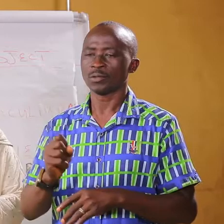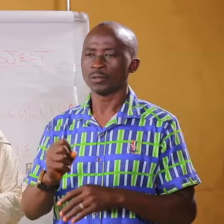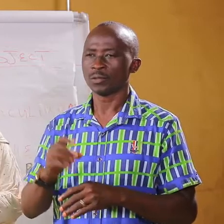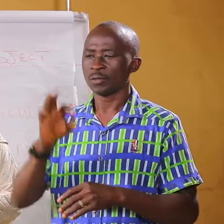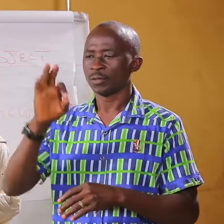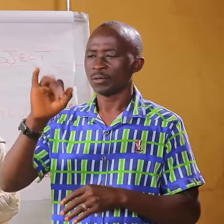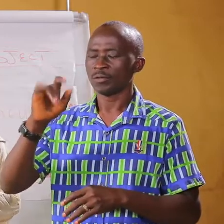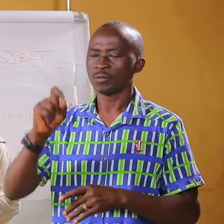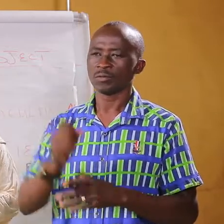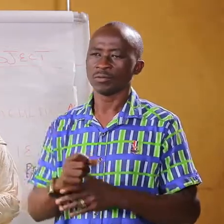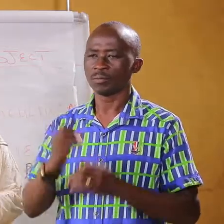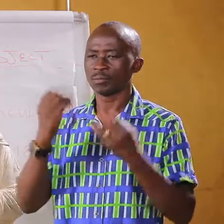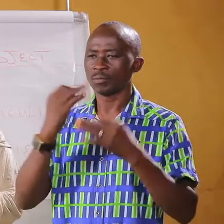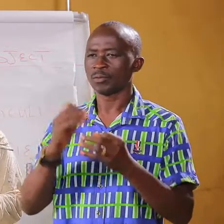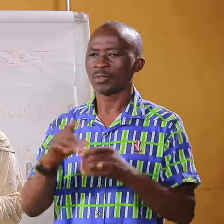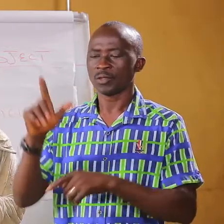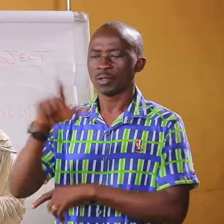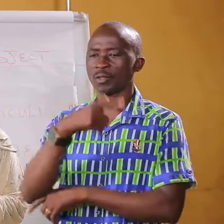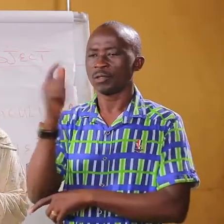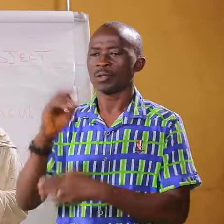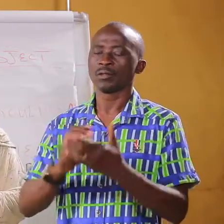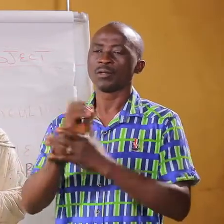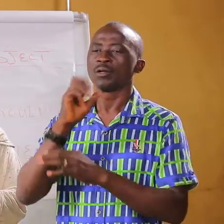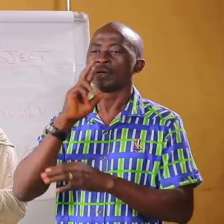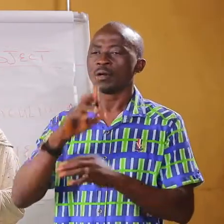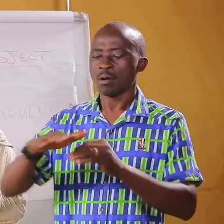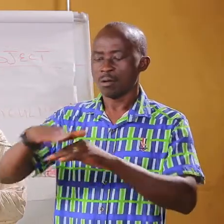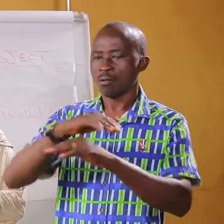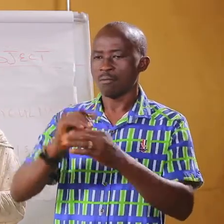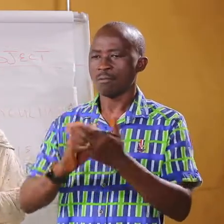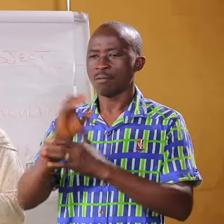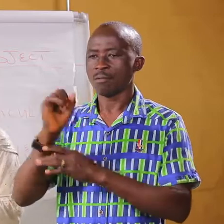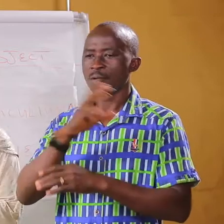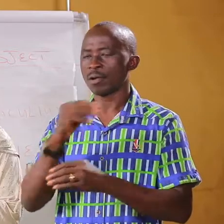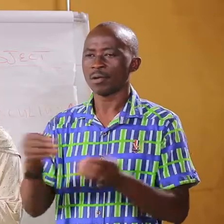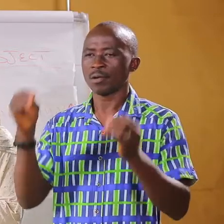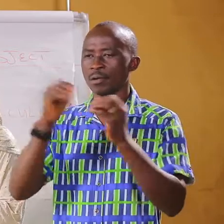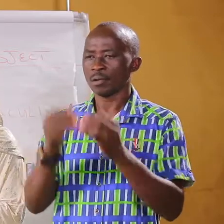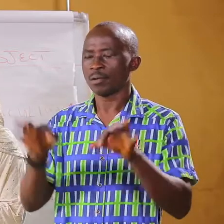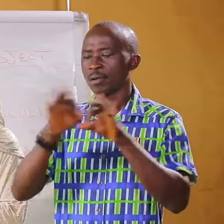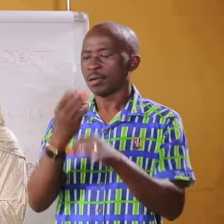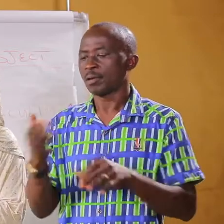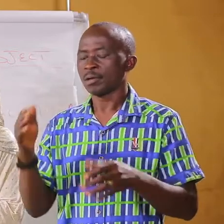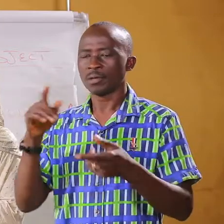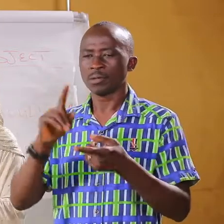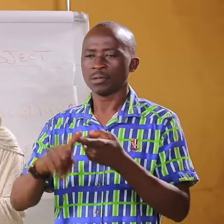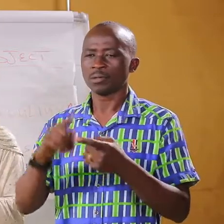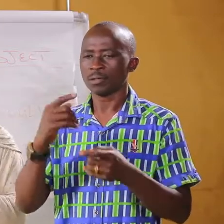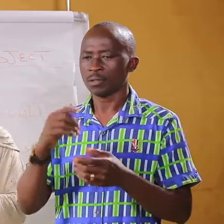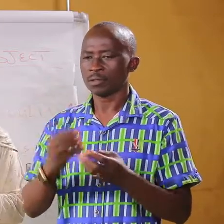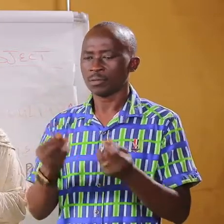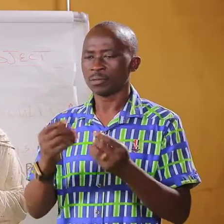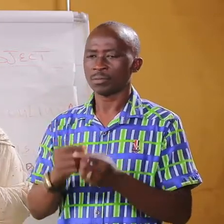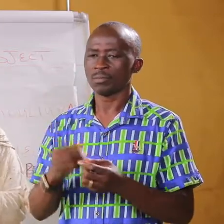of the leguminous crops, they are what? They are cover crops, and they add nitrogen to the soil. So one of the